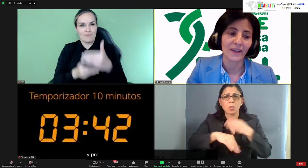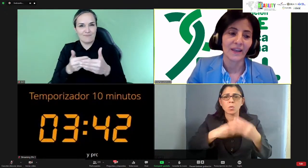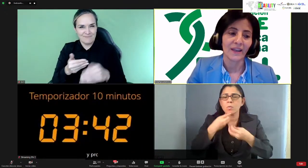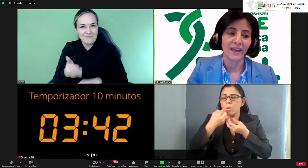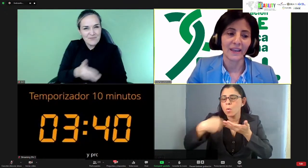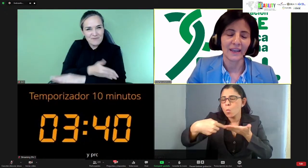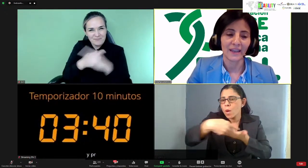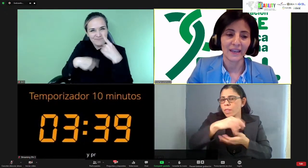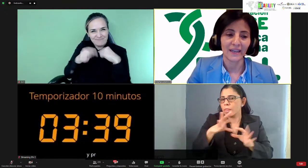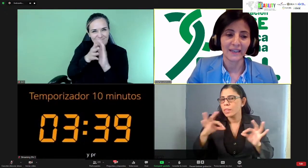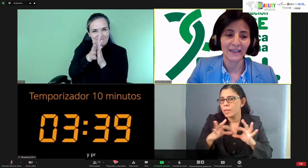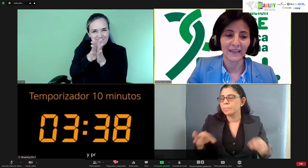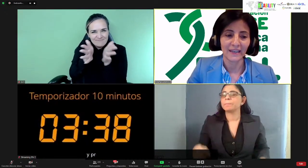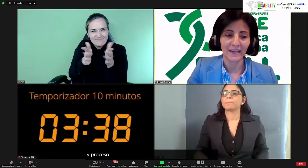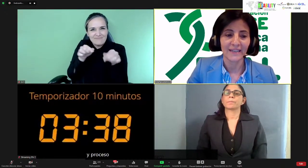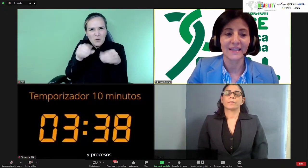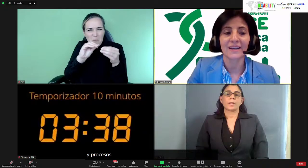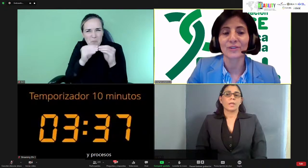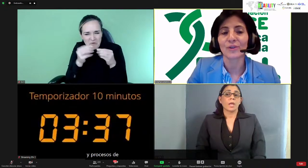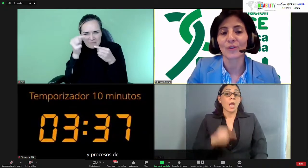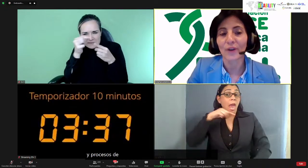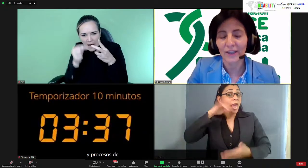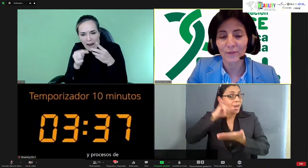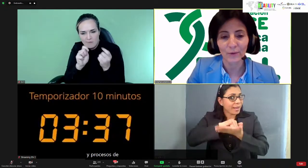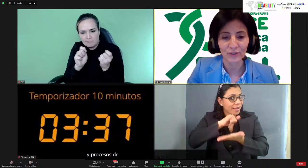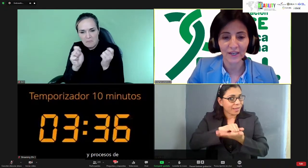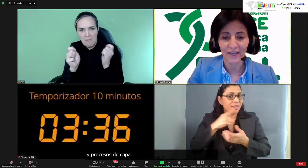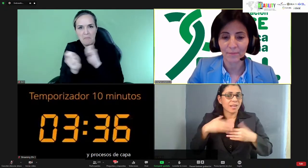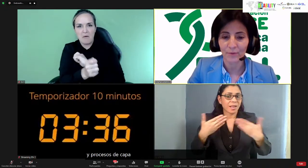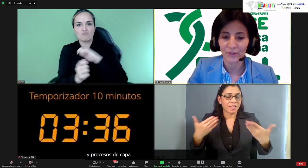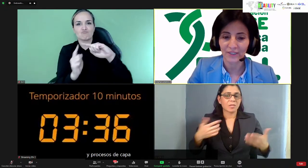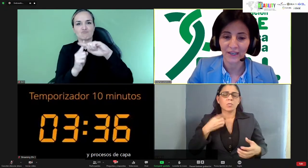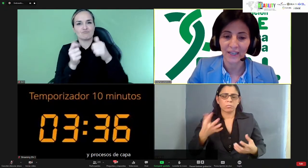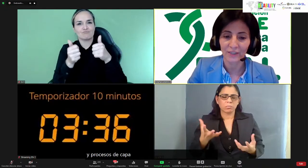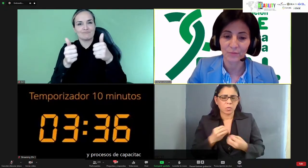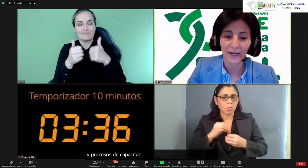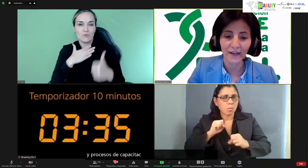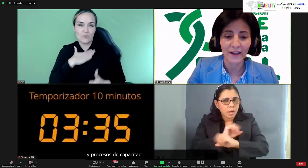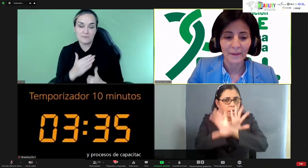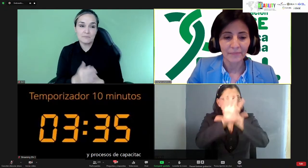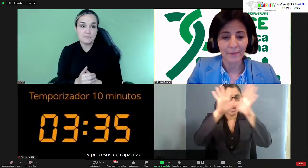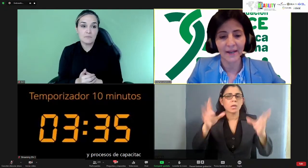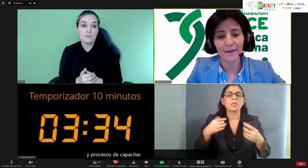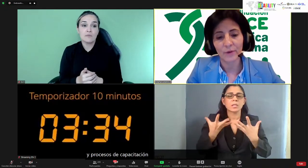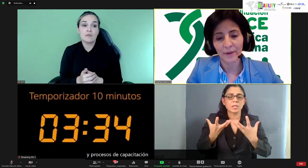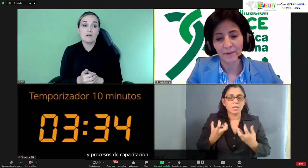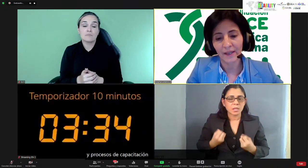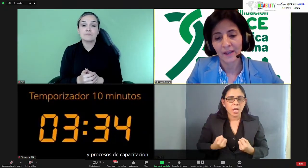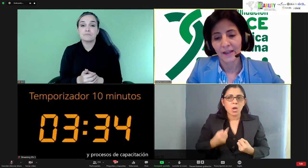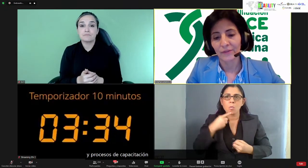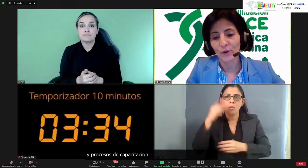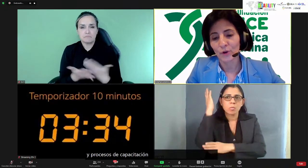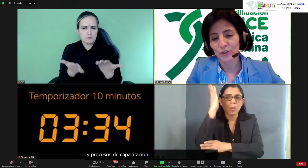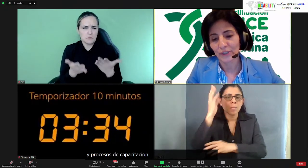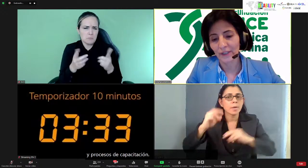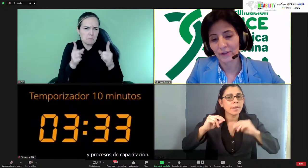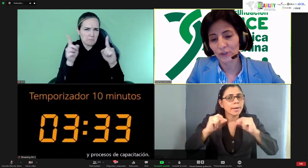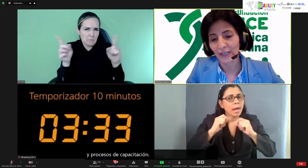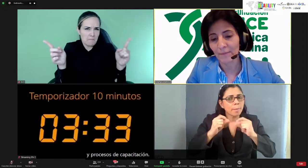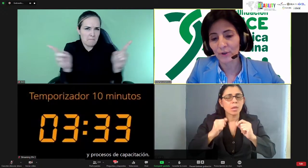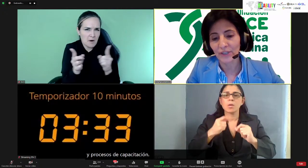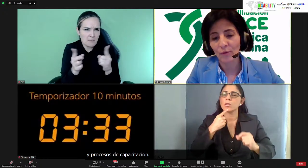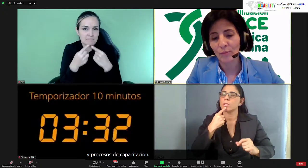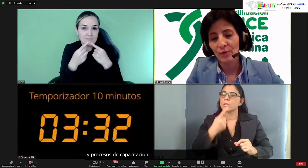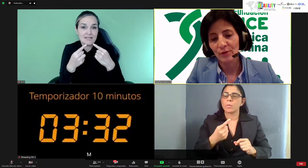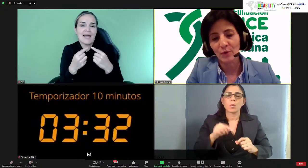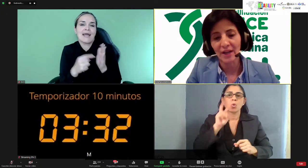addressed before so in this specific case i would like to briefly